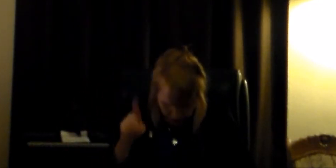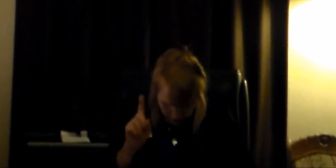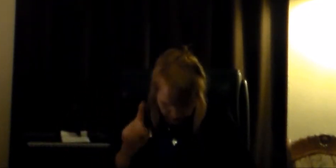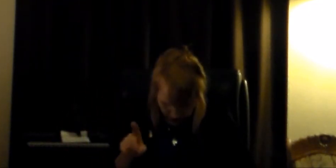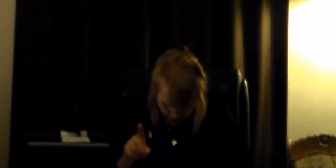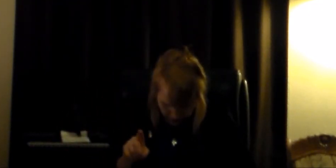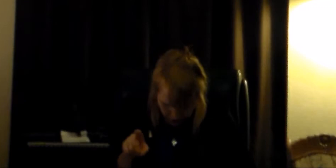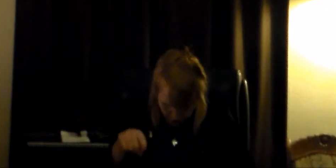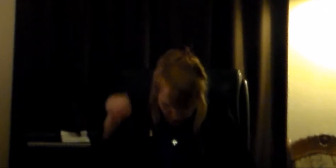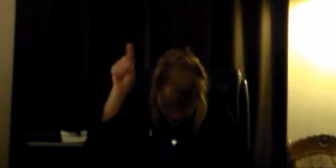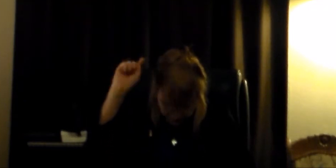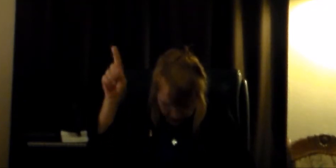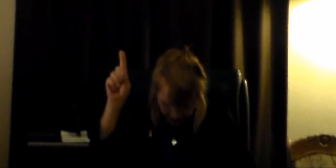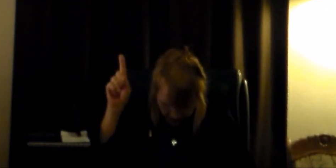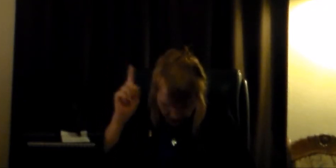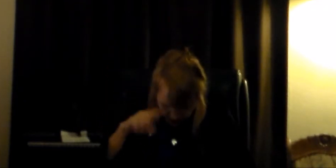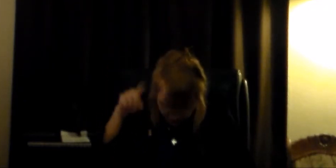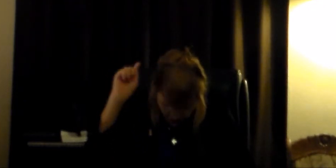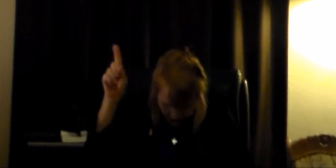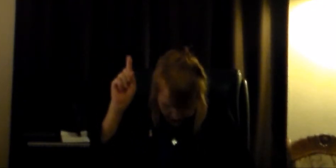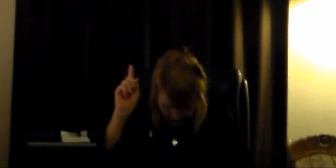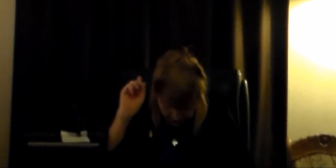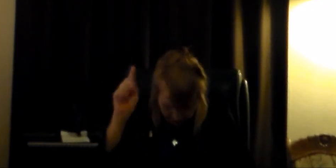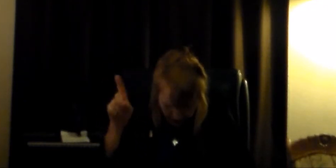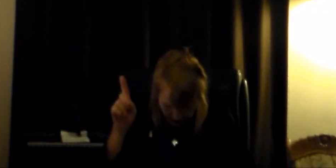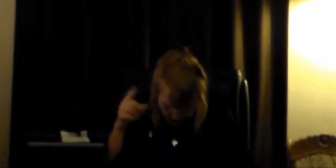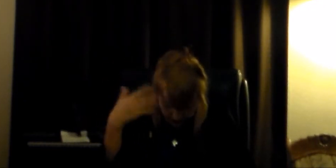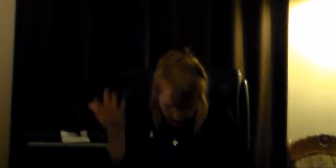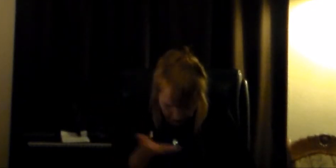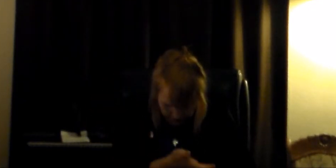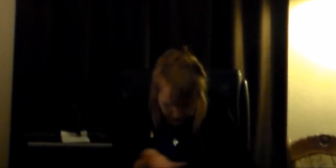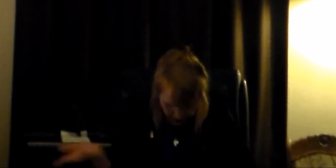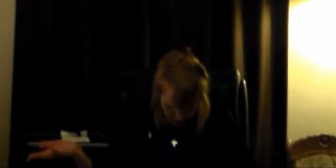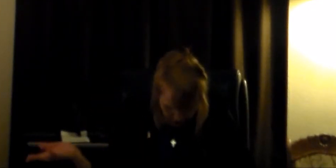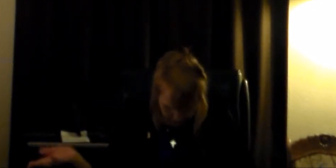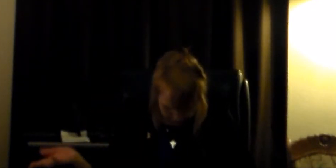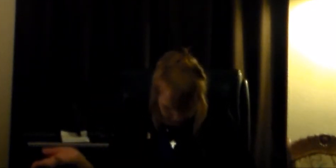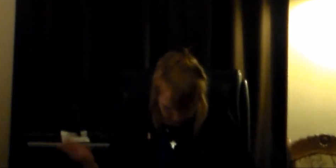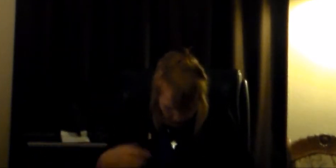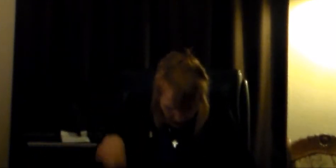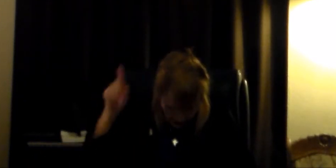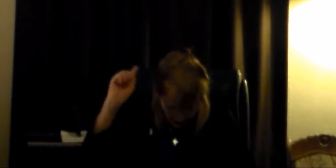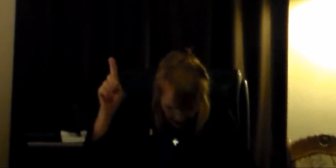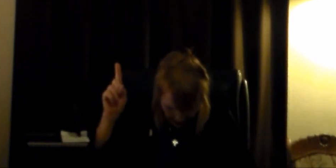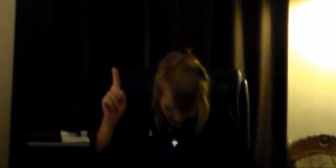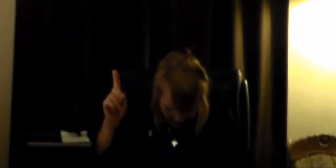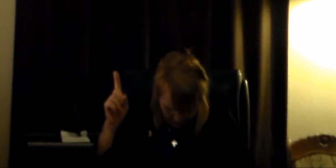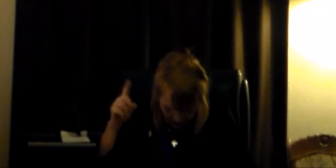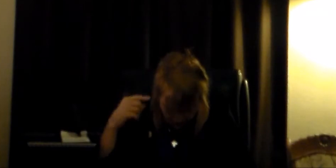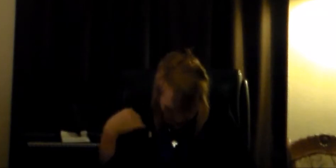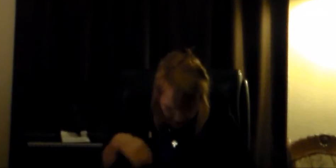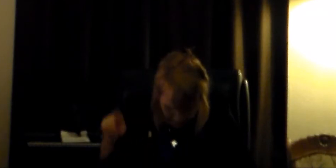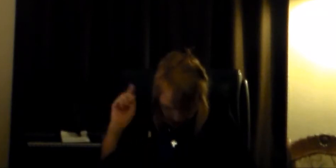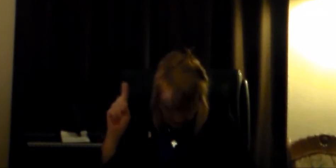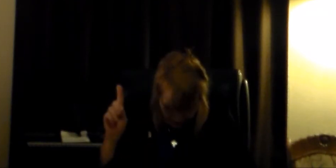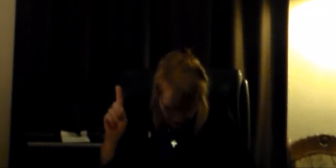your father, you would love me, for I came from God and now I'm here. I have not come in on my